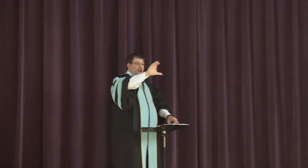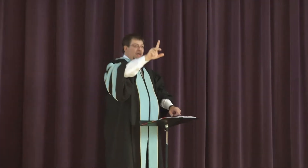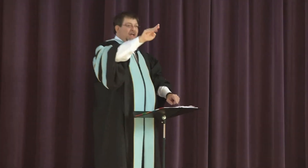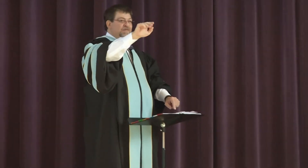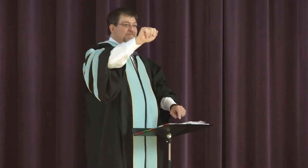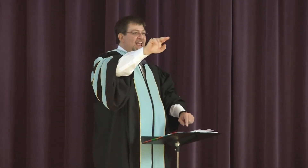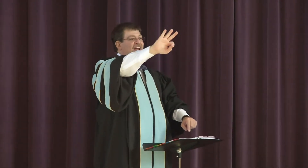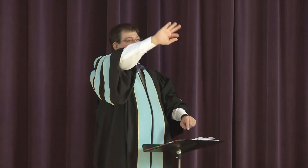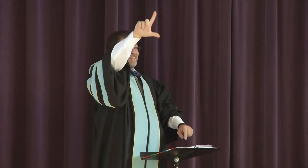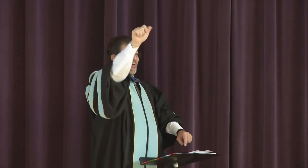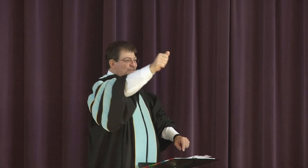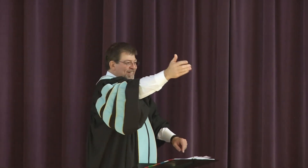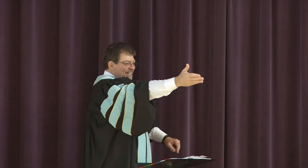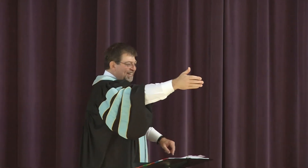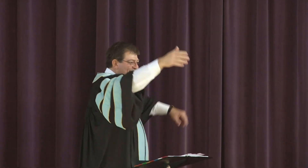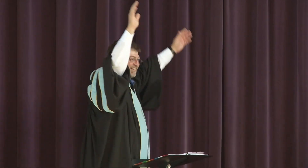E. Gluckman from Florida.